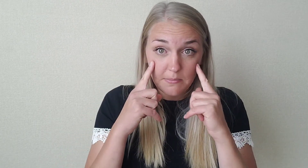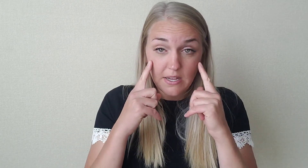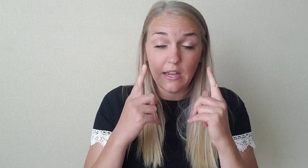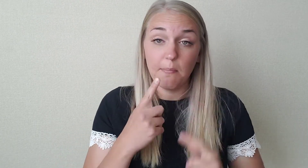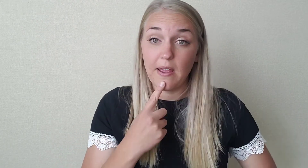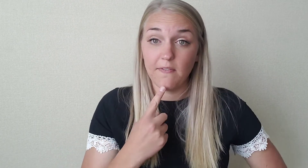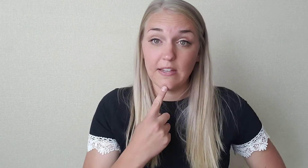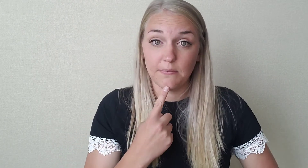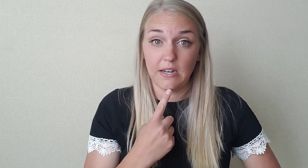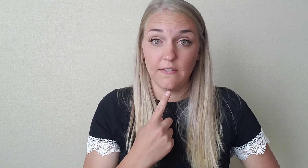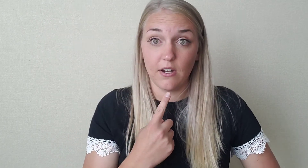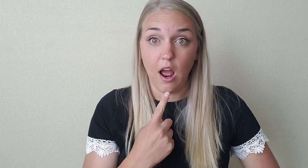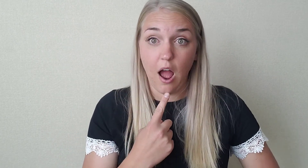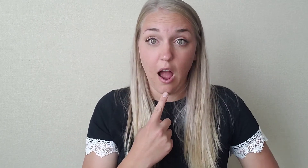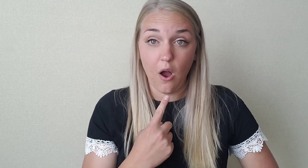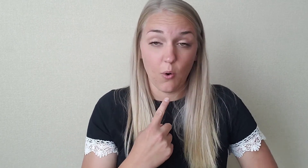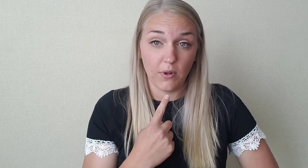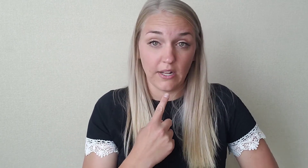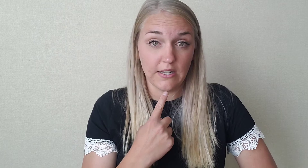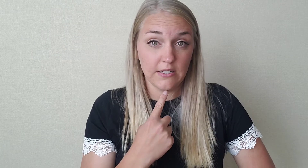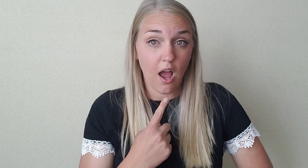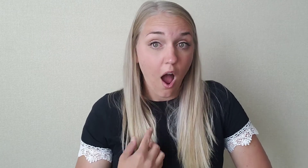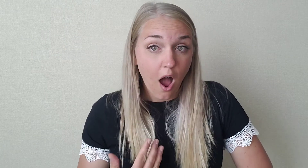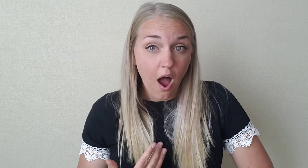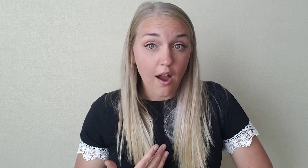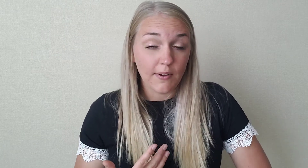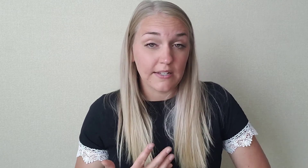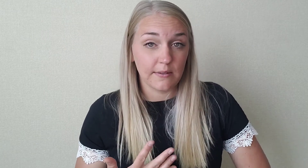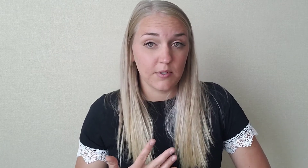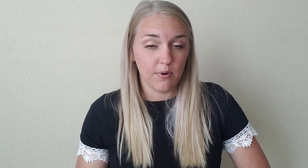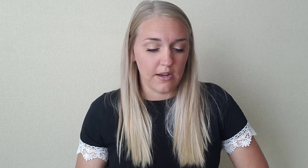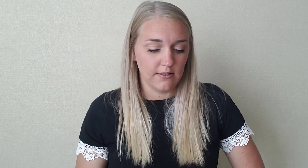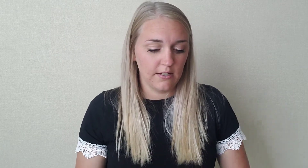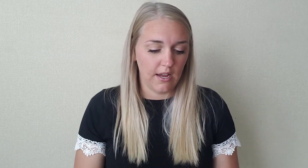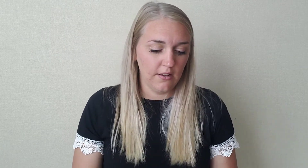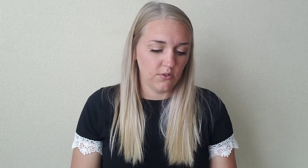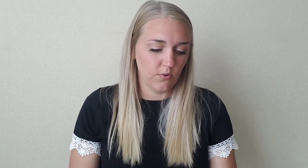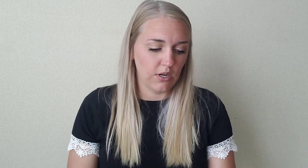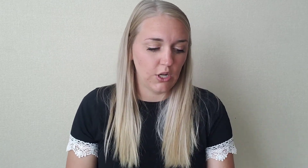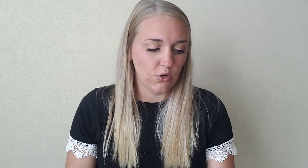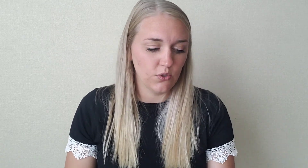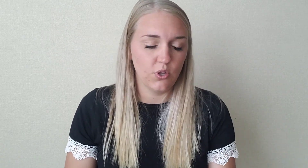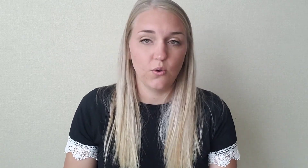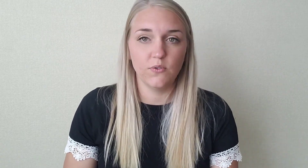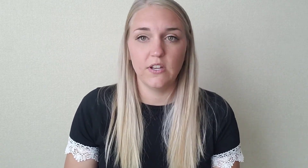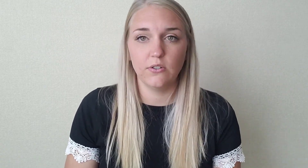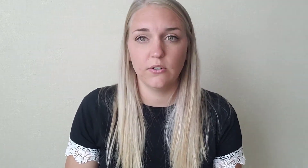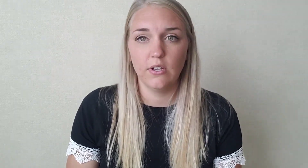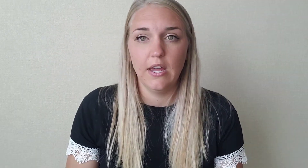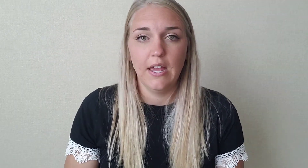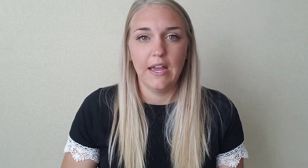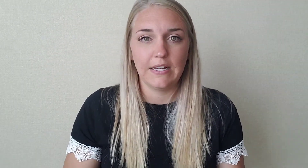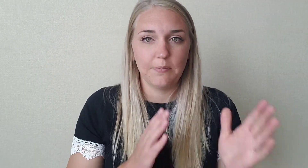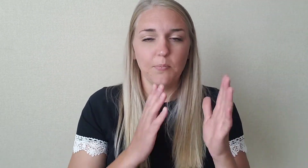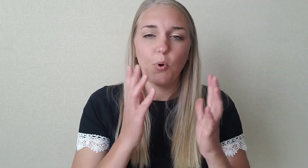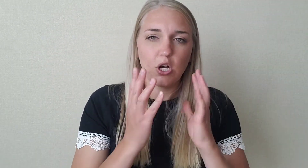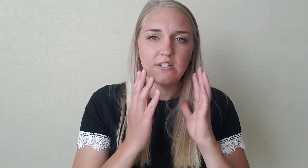big, and my face might even open like this because I'm surprised. Okay, so we're going to use those parts of